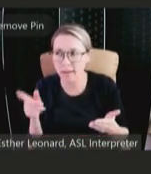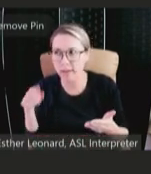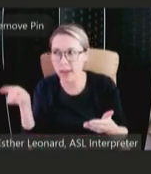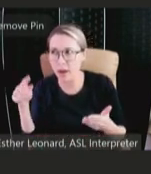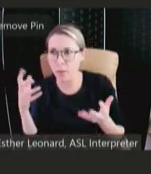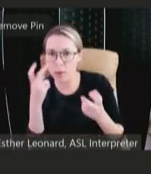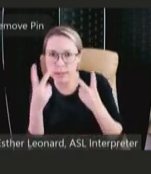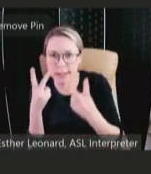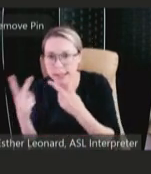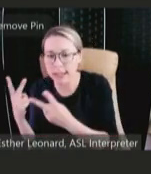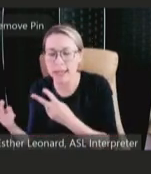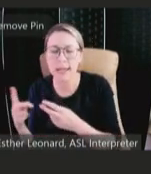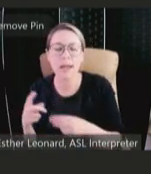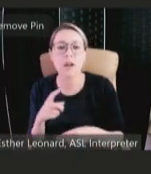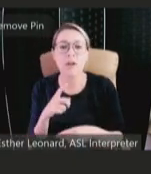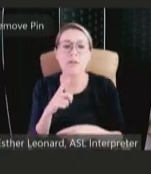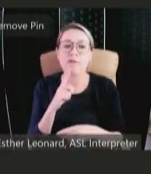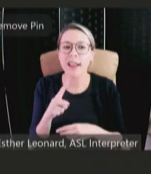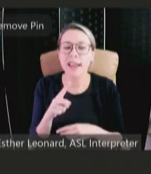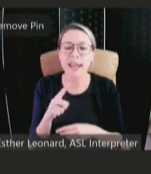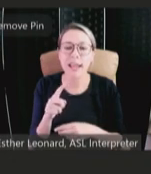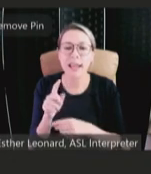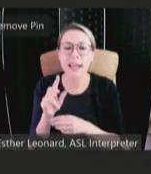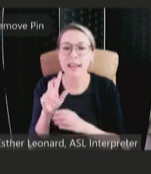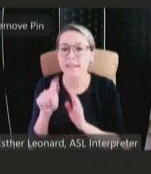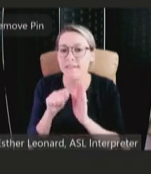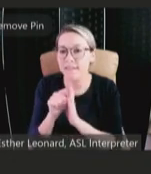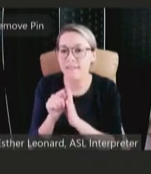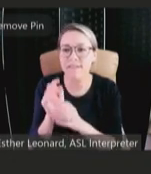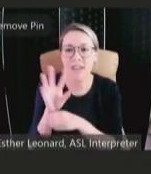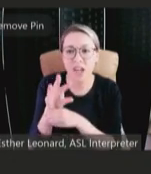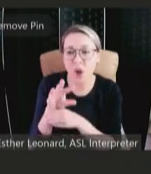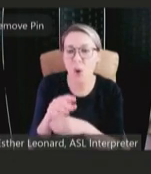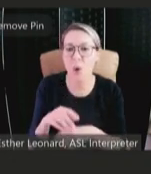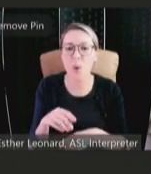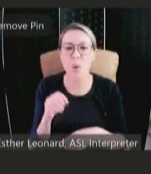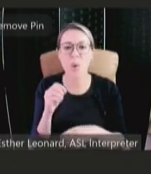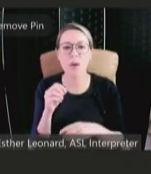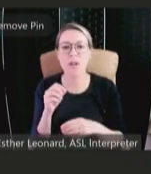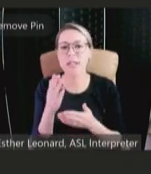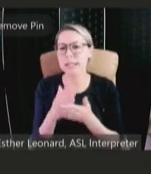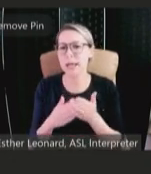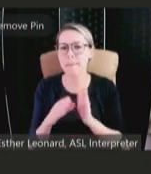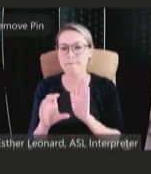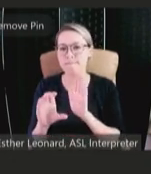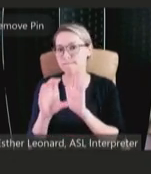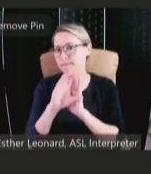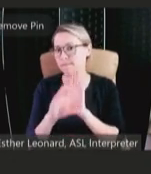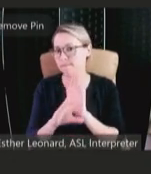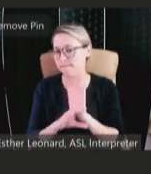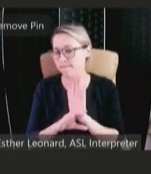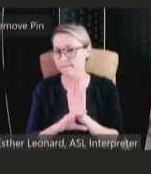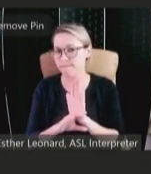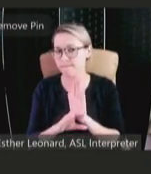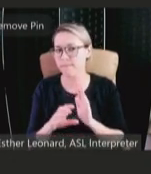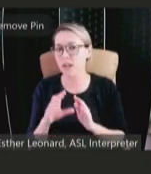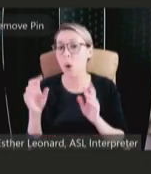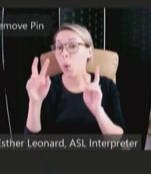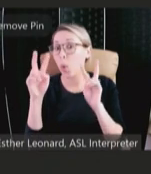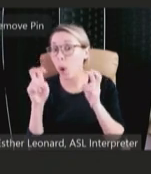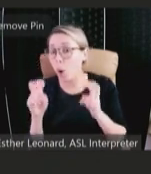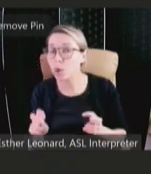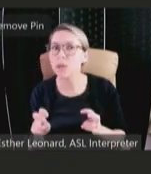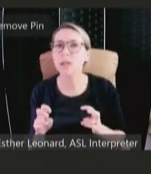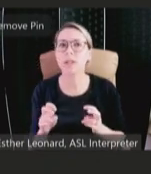it would include video, still photography, or just quotes and written stories, although you wouldn't have to attend the